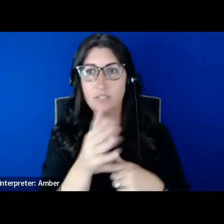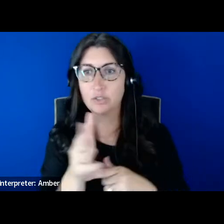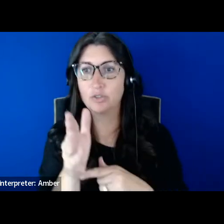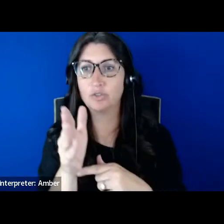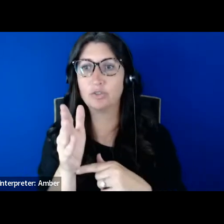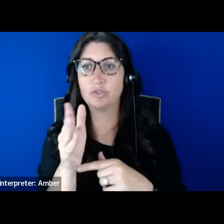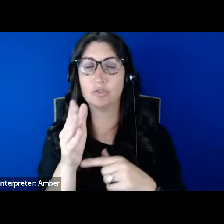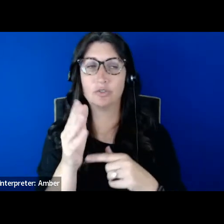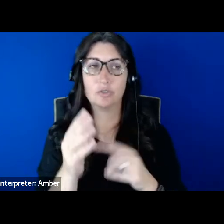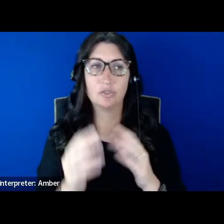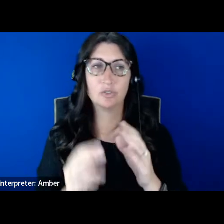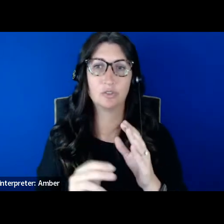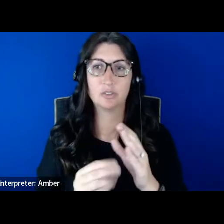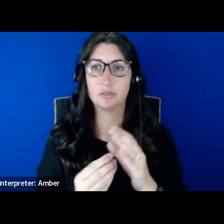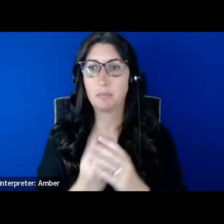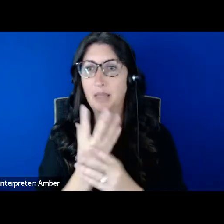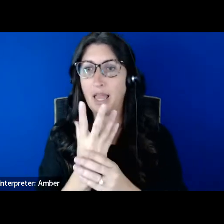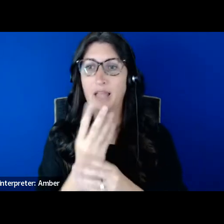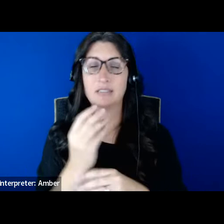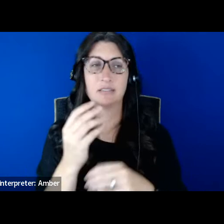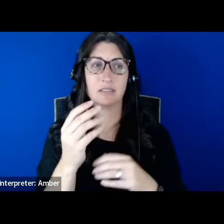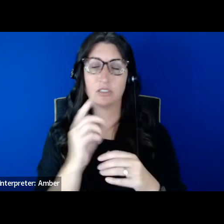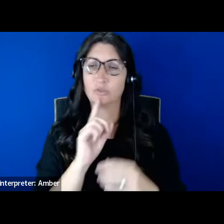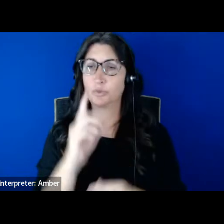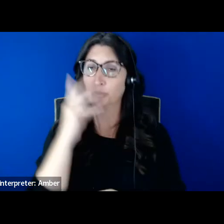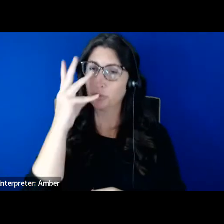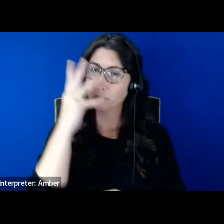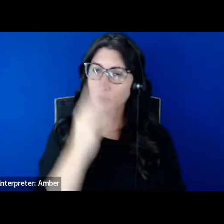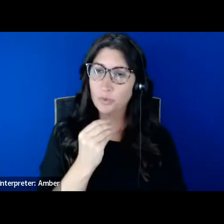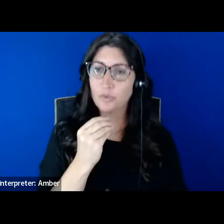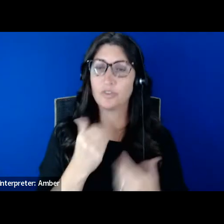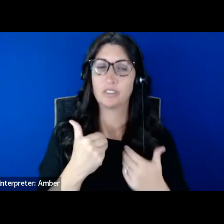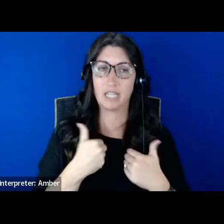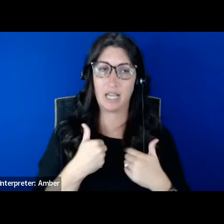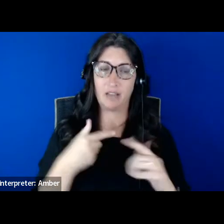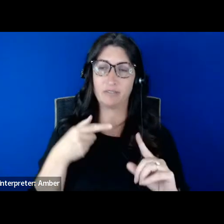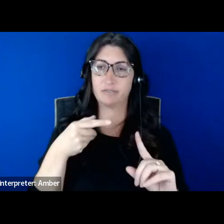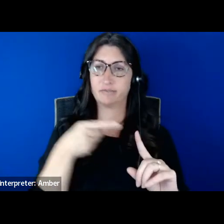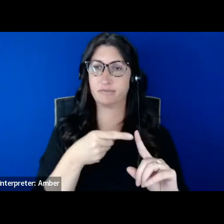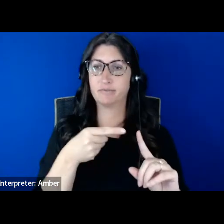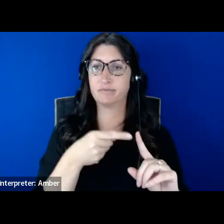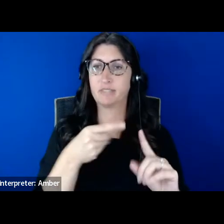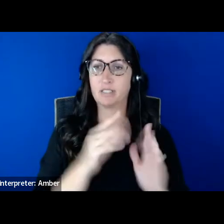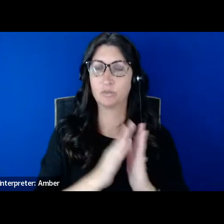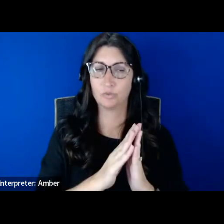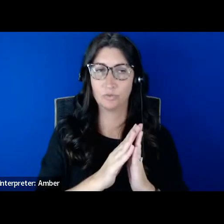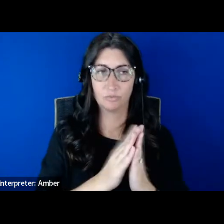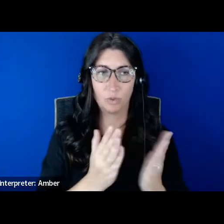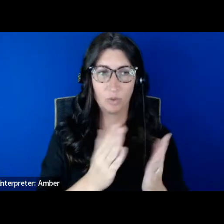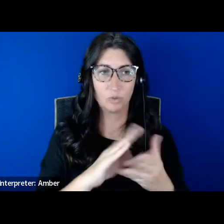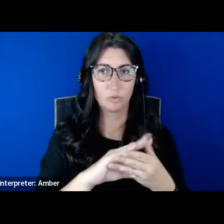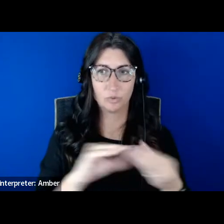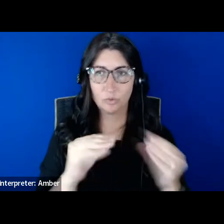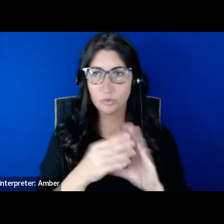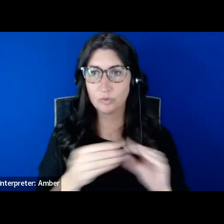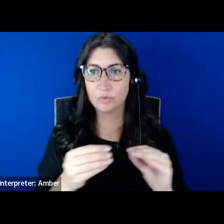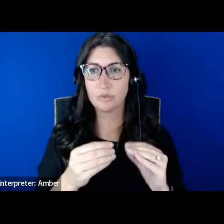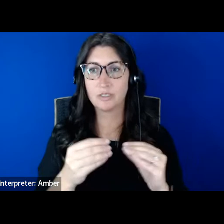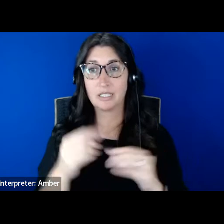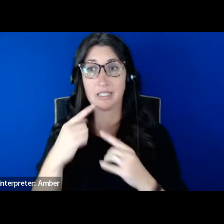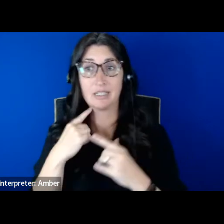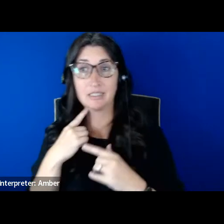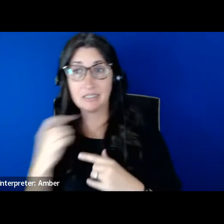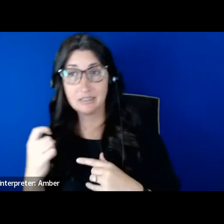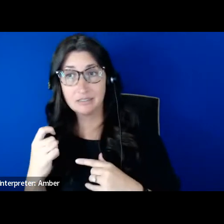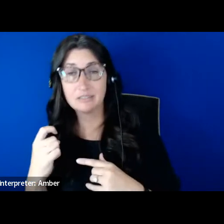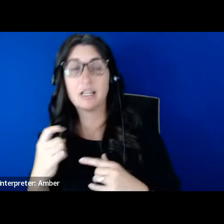are plants, and so forth. So it's beautiful to have these particular stories to tell, both in the Tongan language, but also in